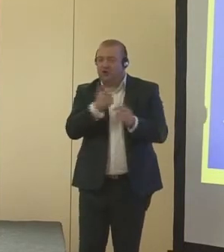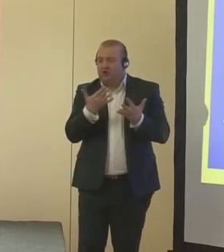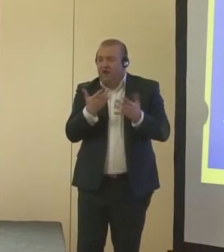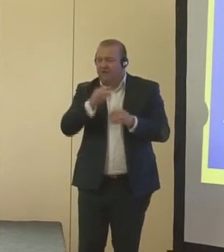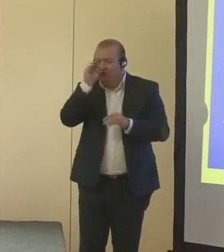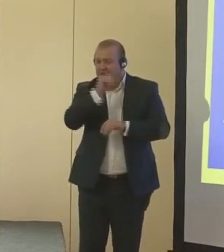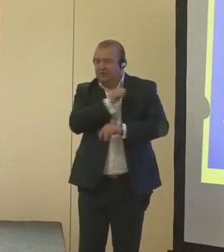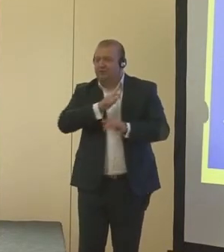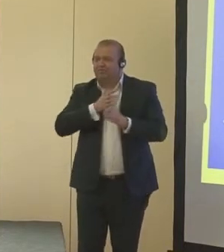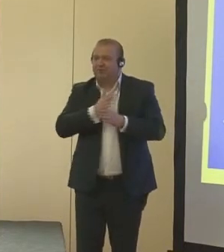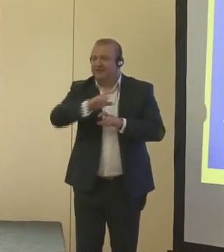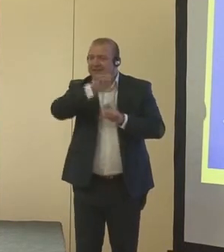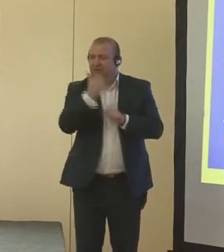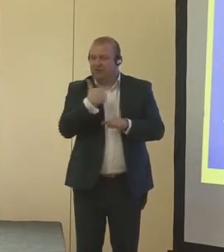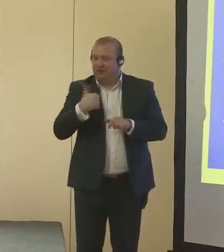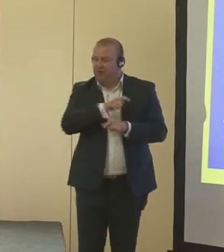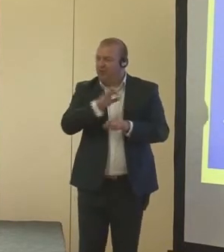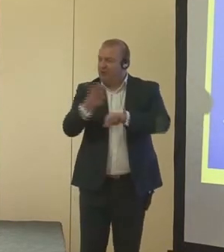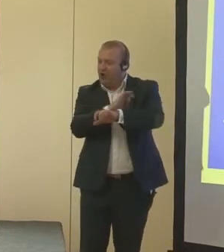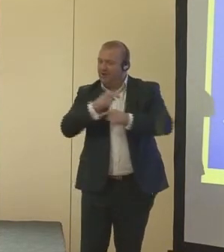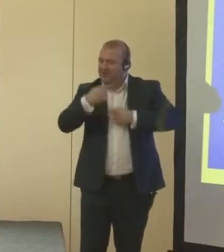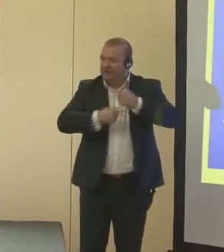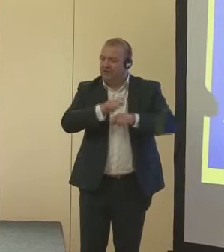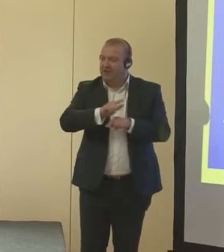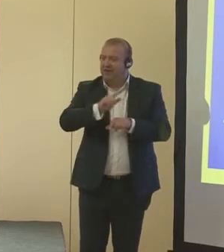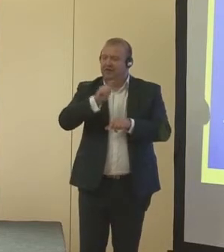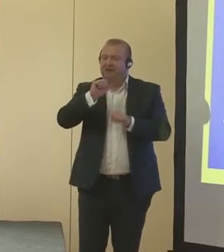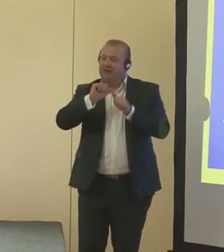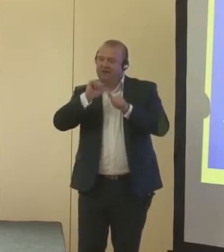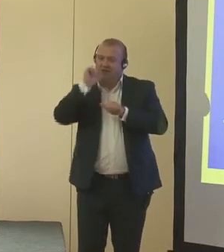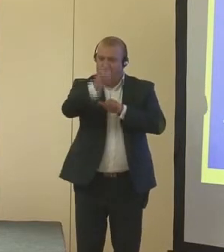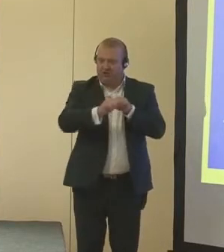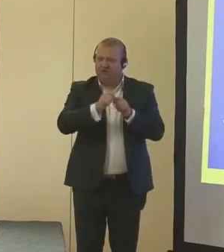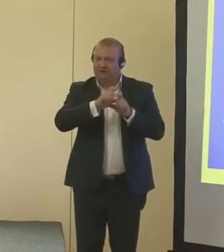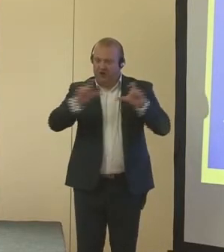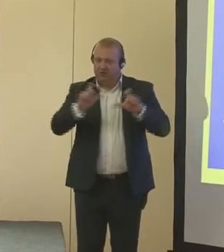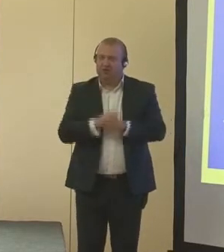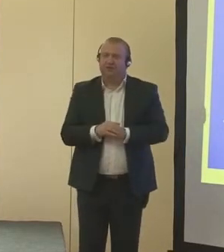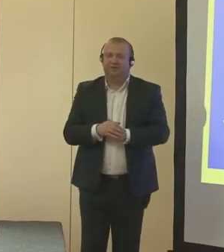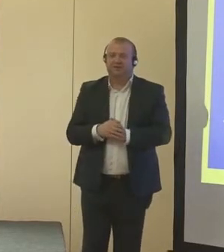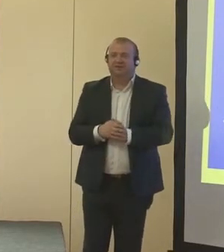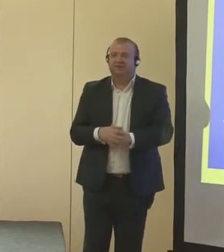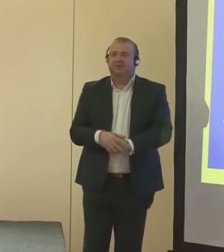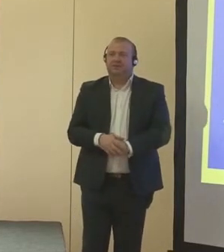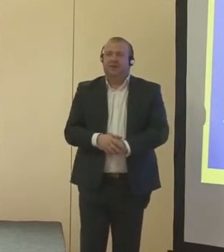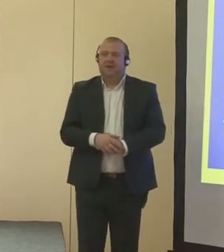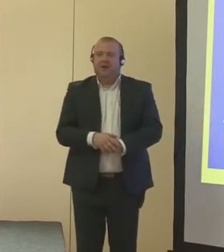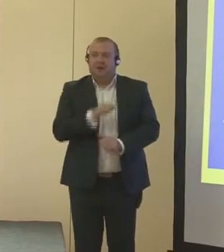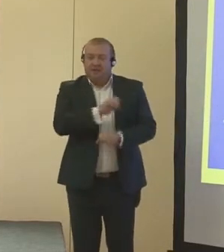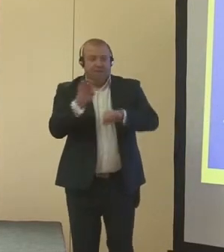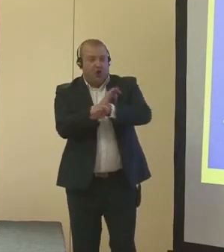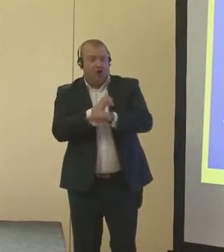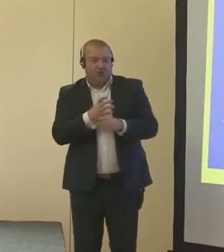which went from 2011 to 2012, was supported by the European Commission under the Lifelong Learning